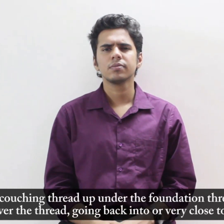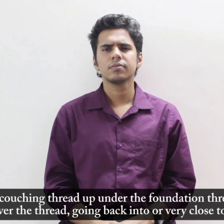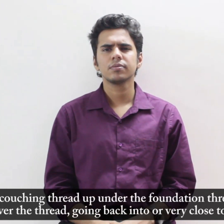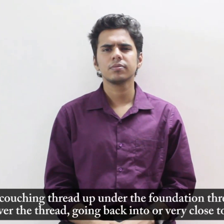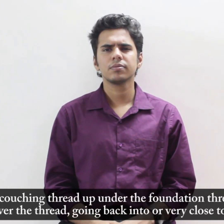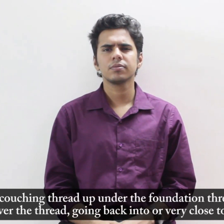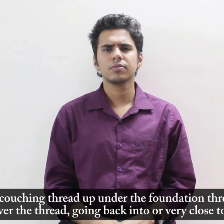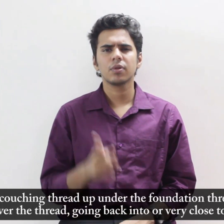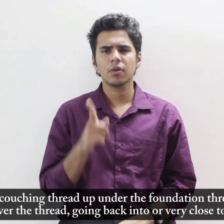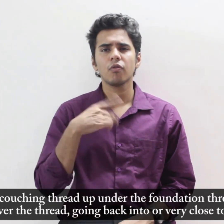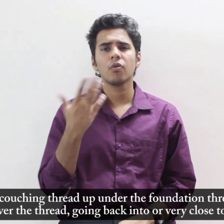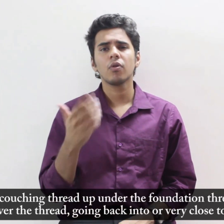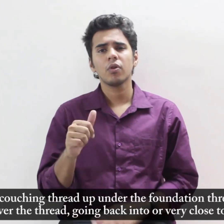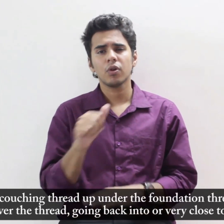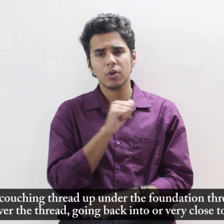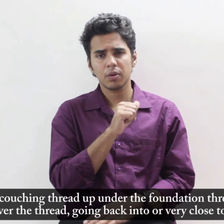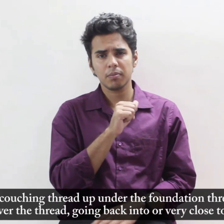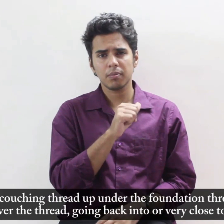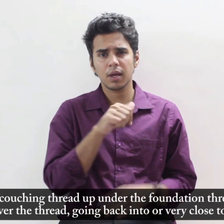to the entry hole.